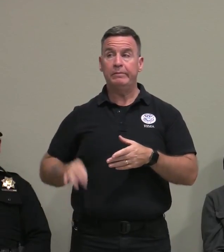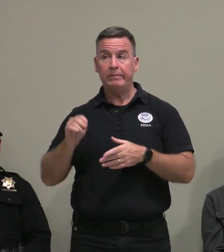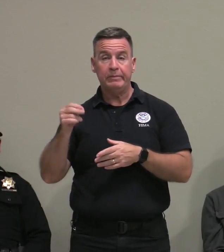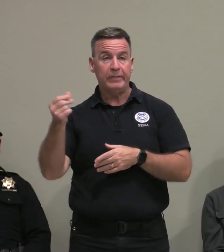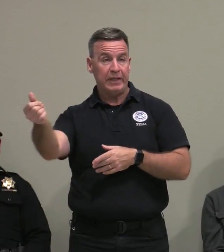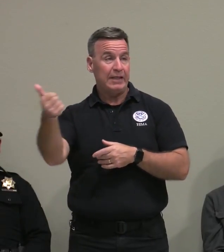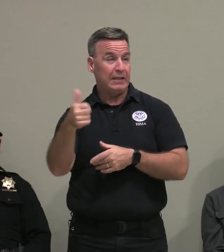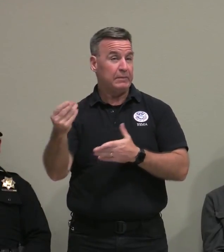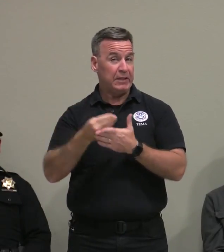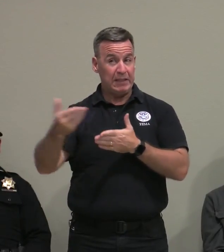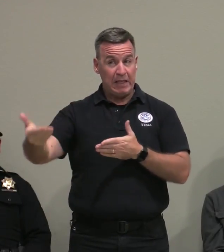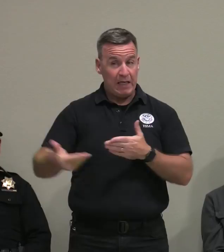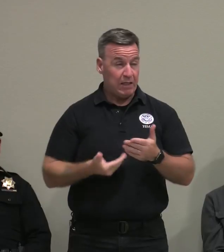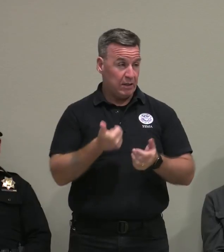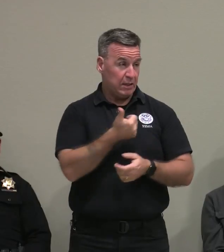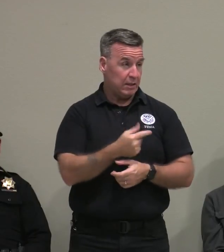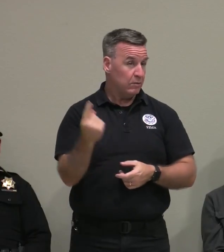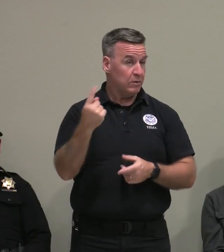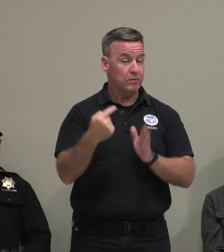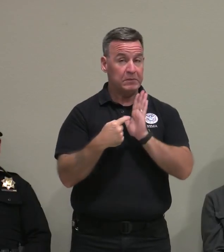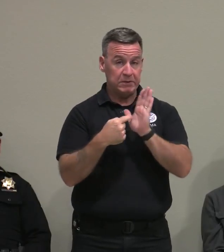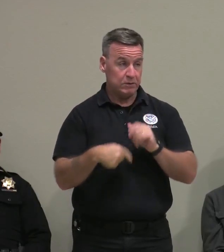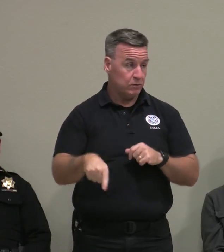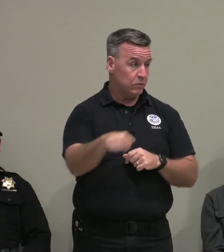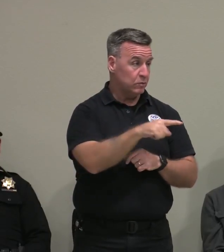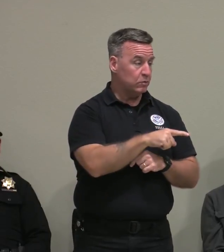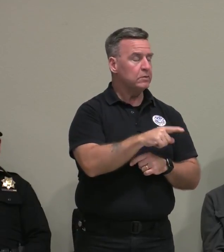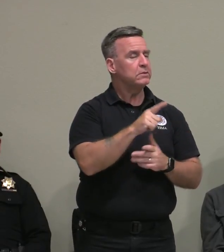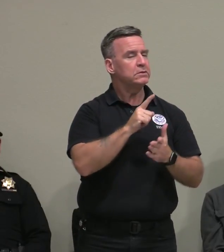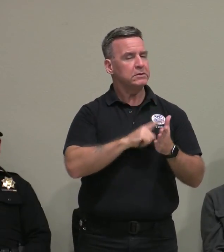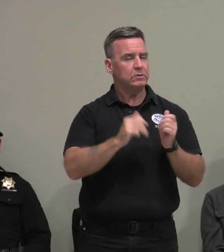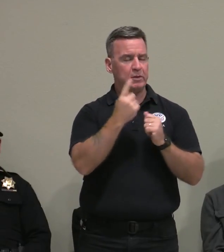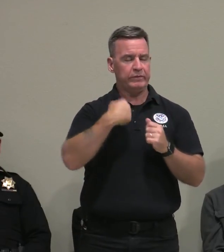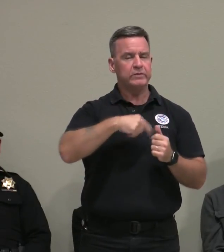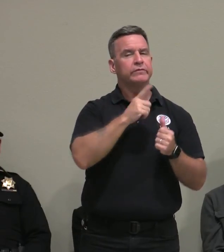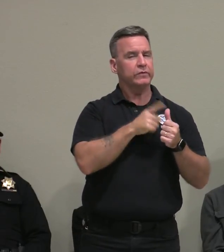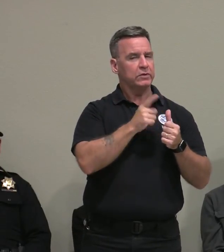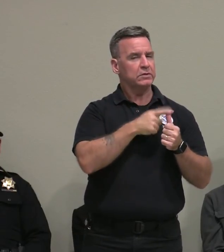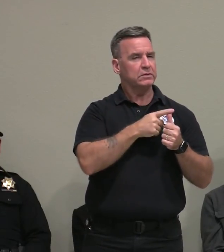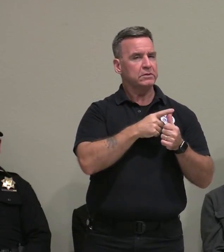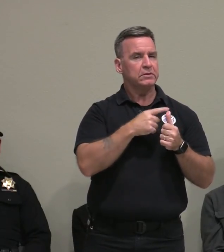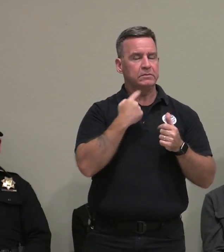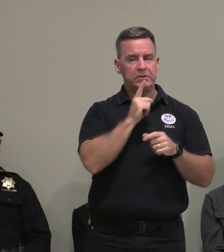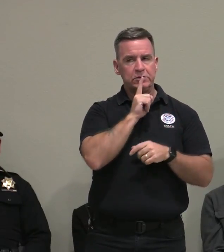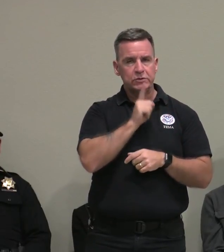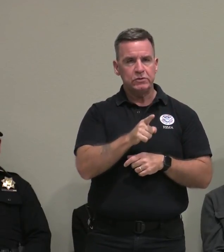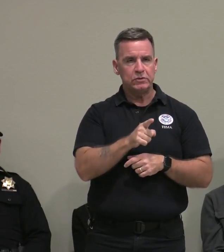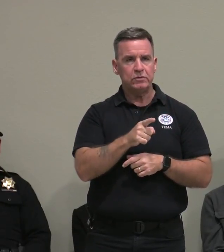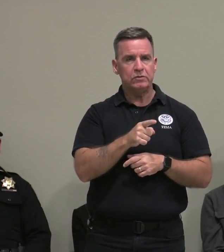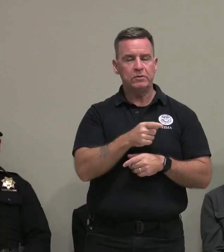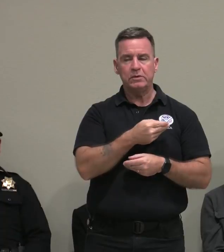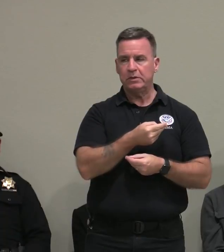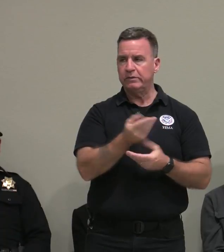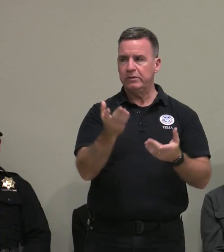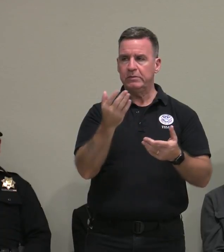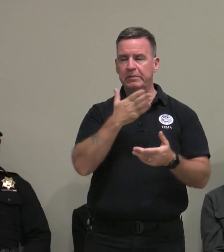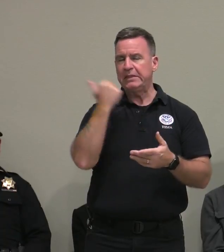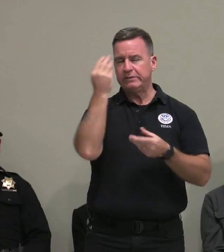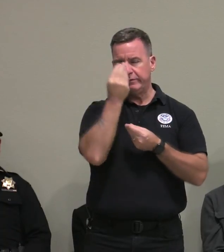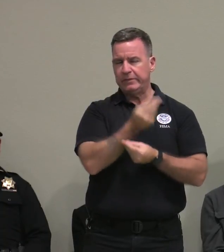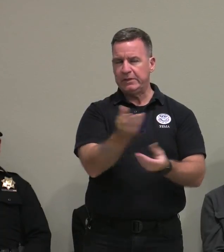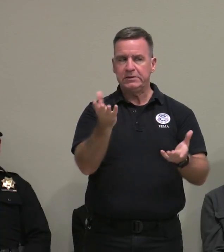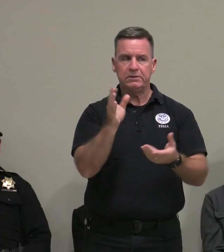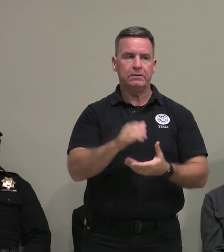pocket to hire anybody or to represent you, check with one of us first so that we can make sure that we give you the best